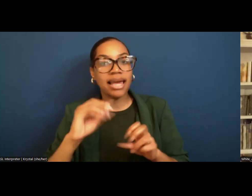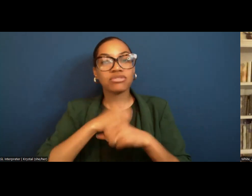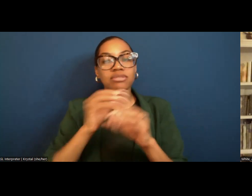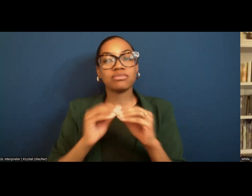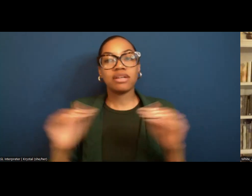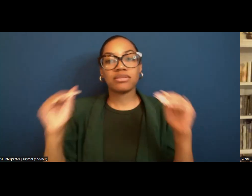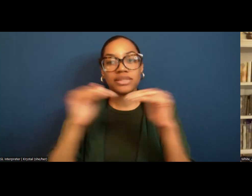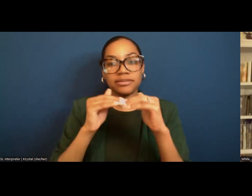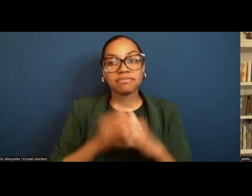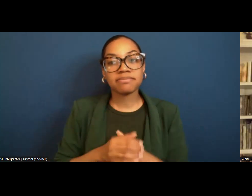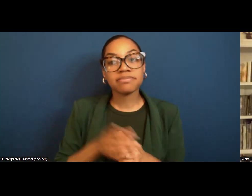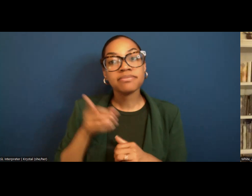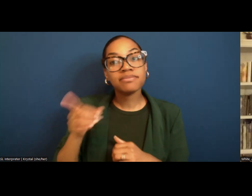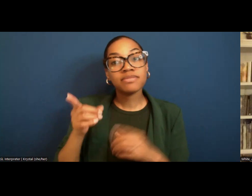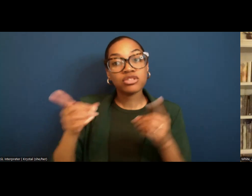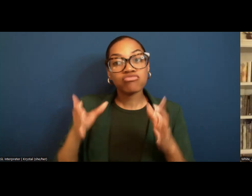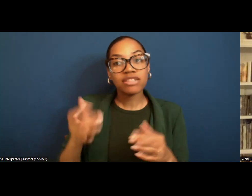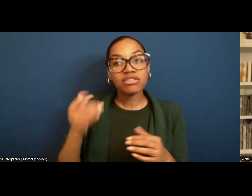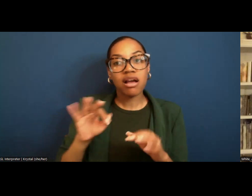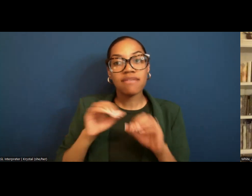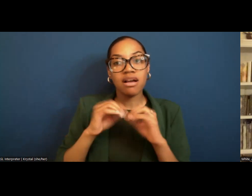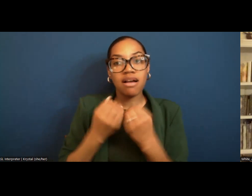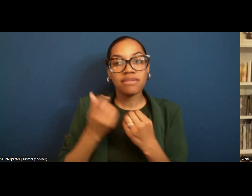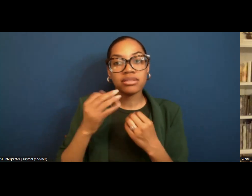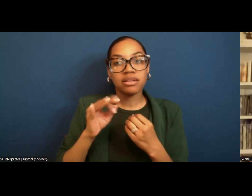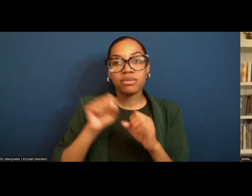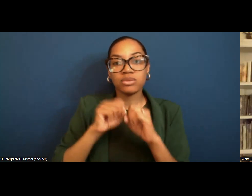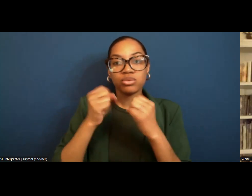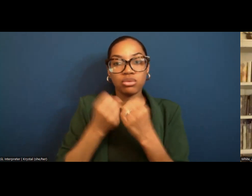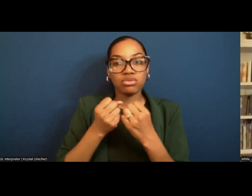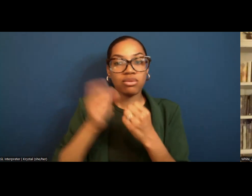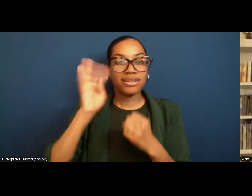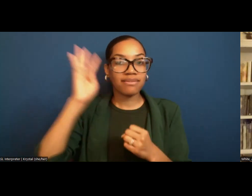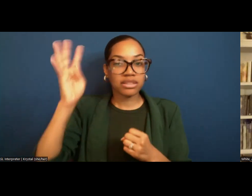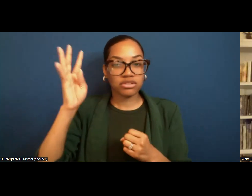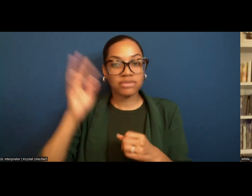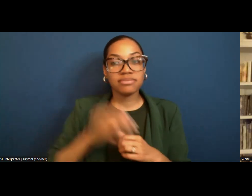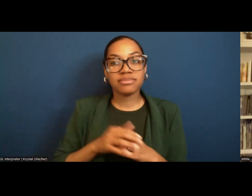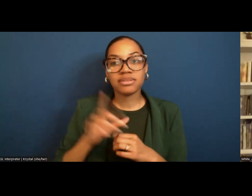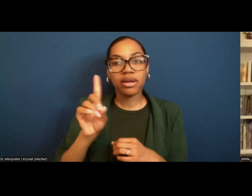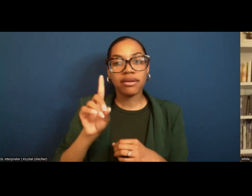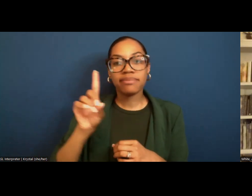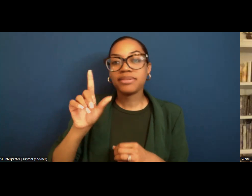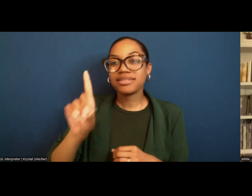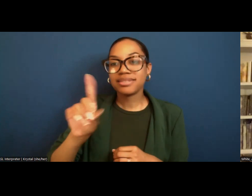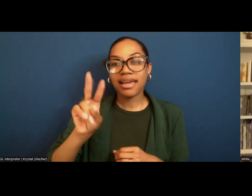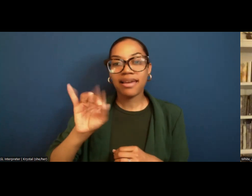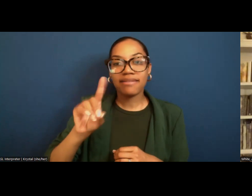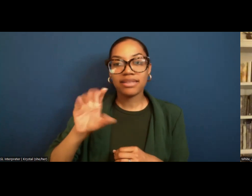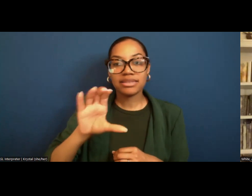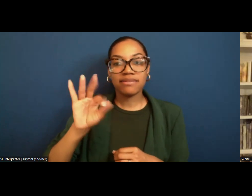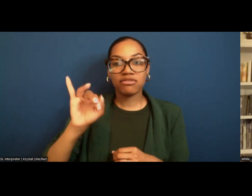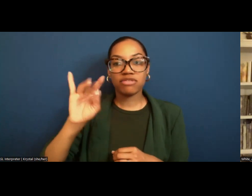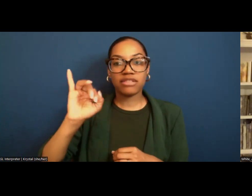systemic social inequities with innovative solutions. As an assistant professor in the School of Social Work, he focuses